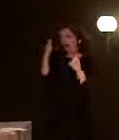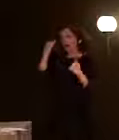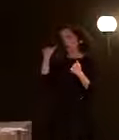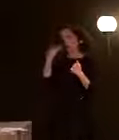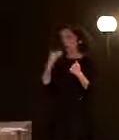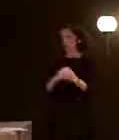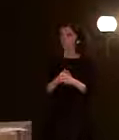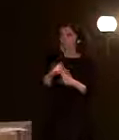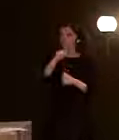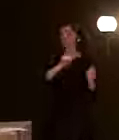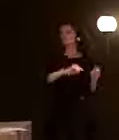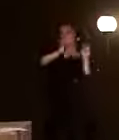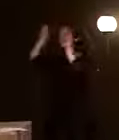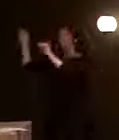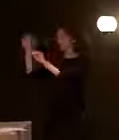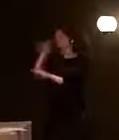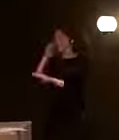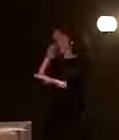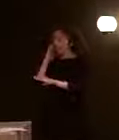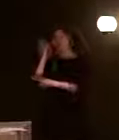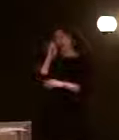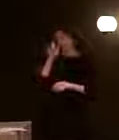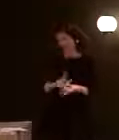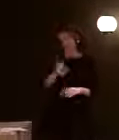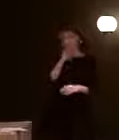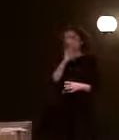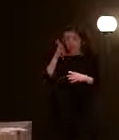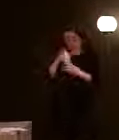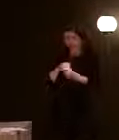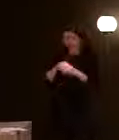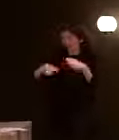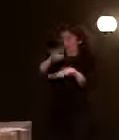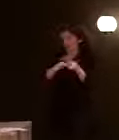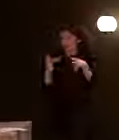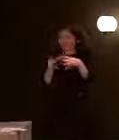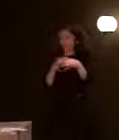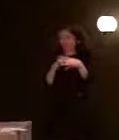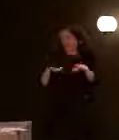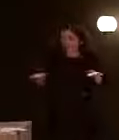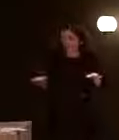girls. Maths, you might want to use data about immigration to talk